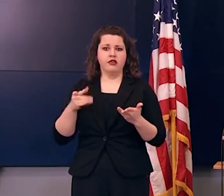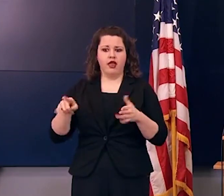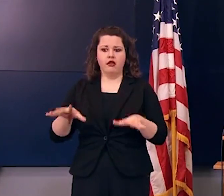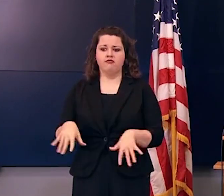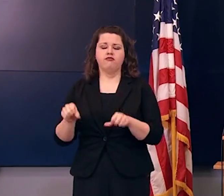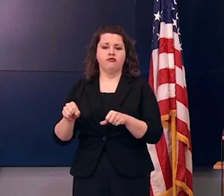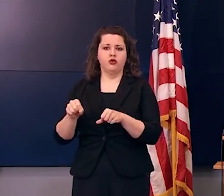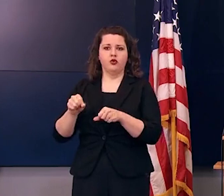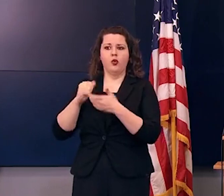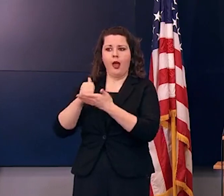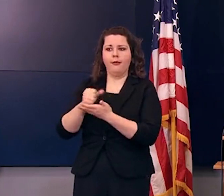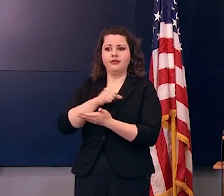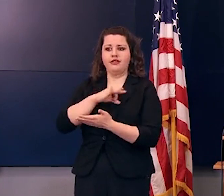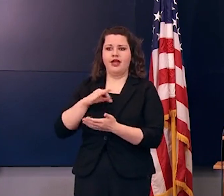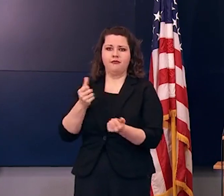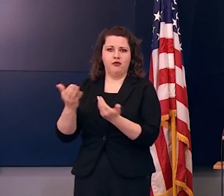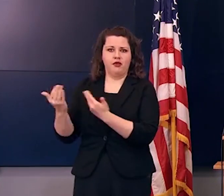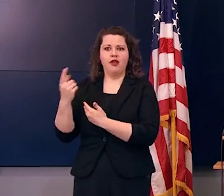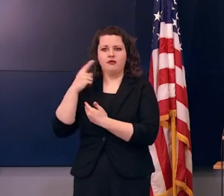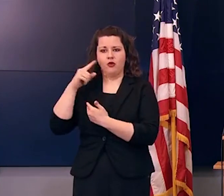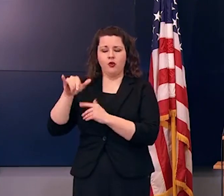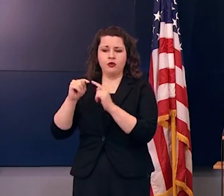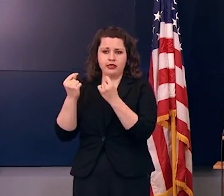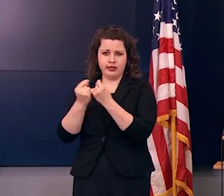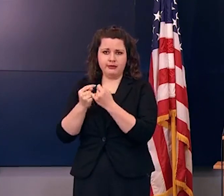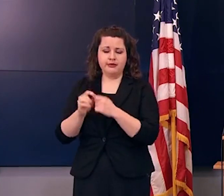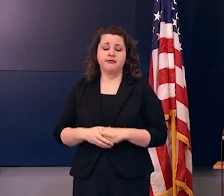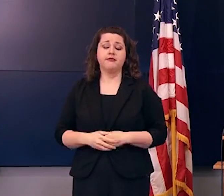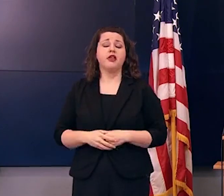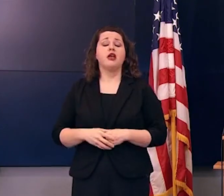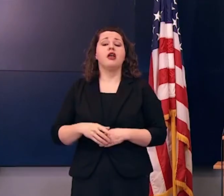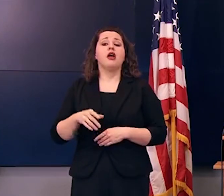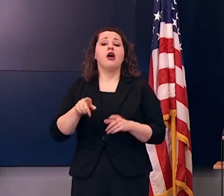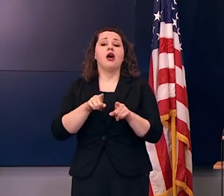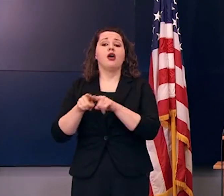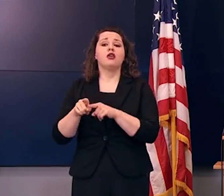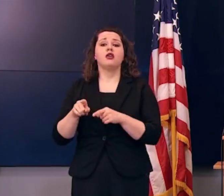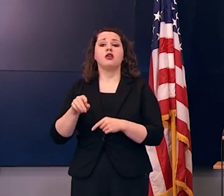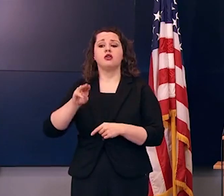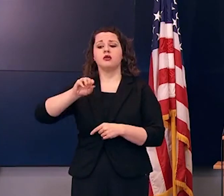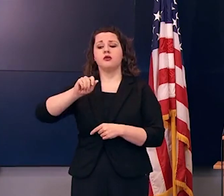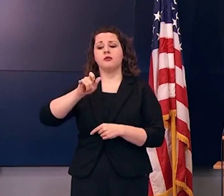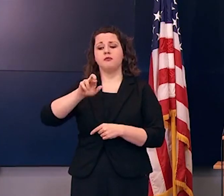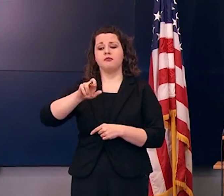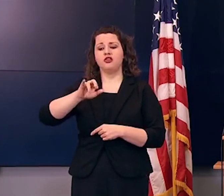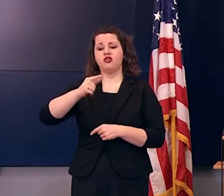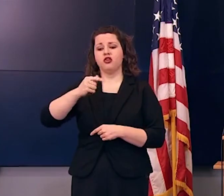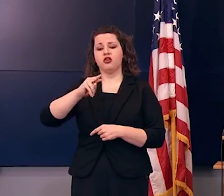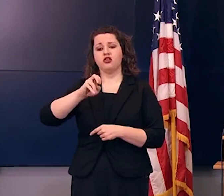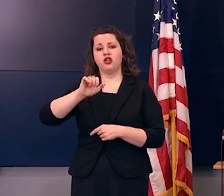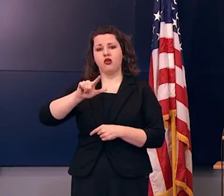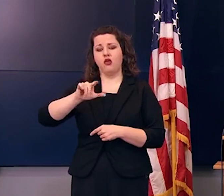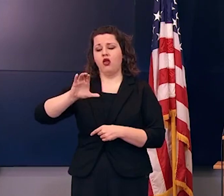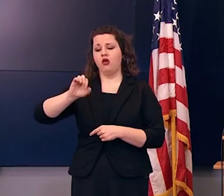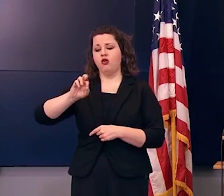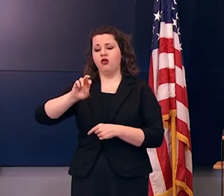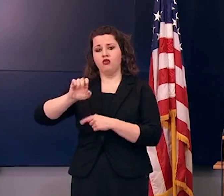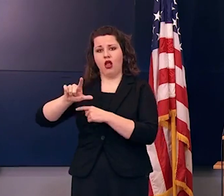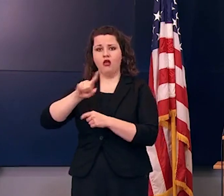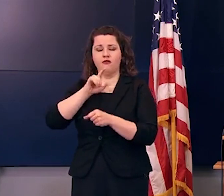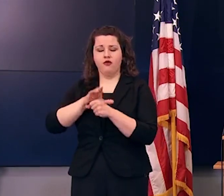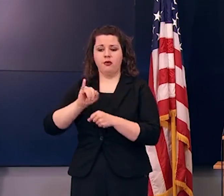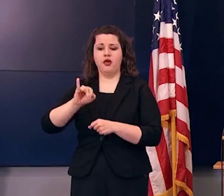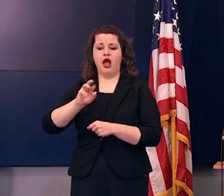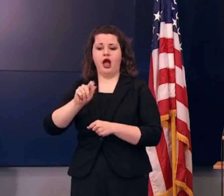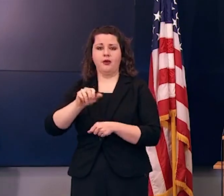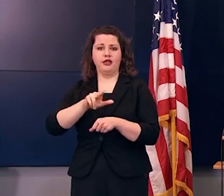teams, as well as the other individuals that Sarah outlined. Additionally, Major General Correll today confirmed that the Iowa National Guard has